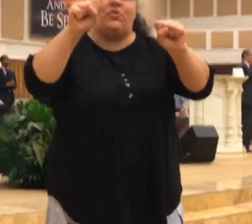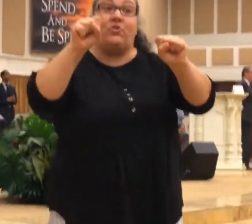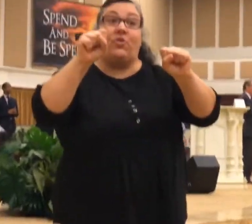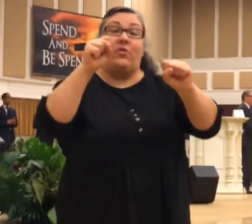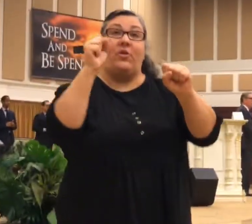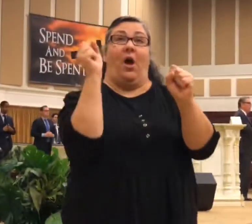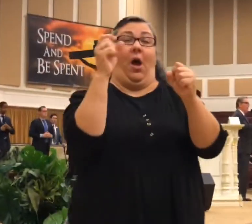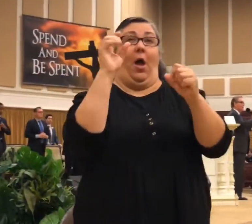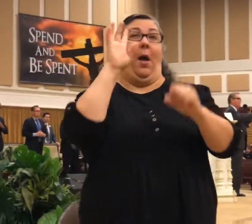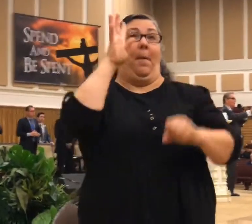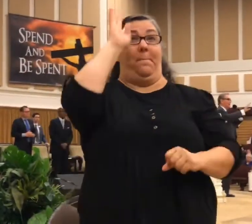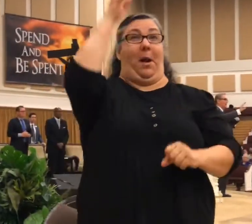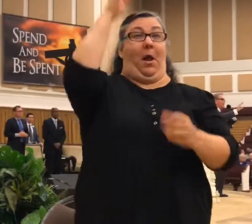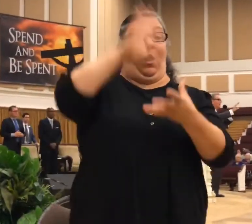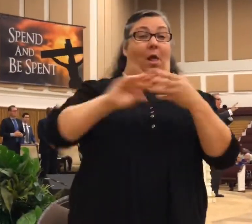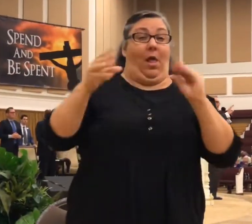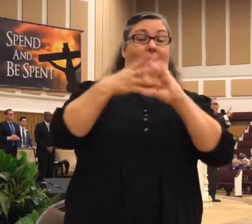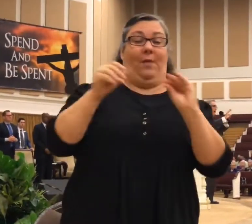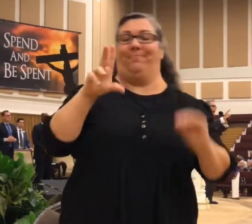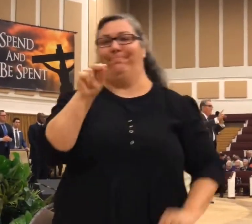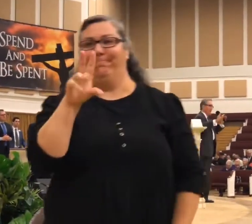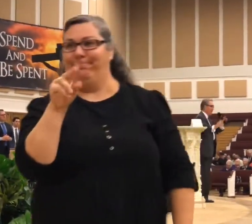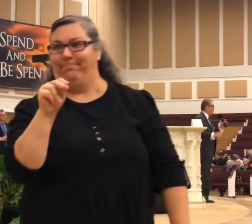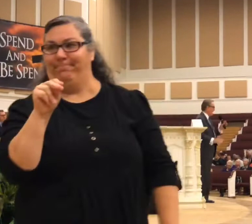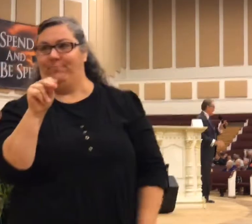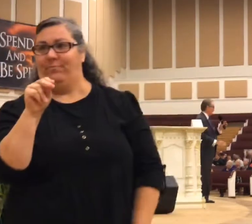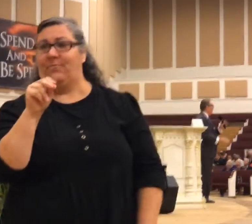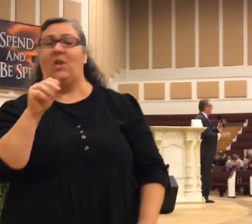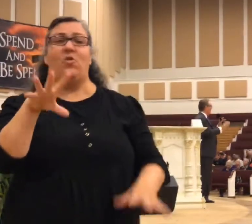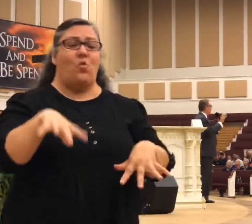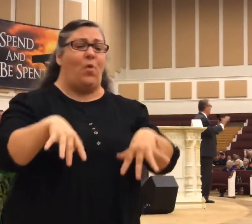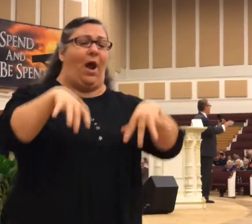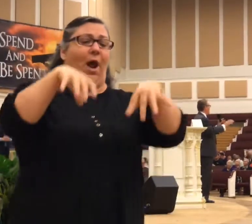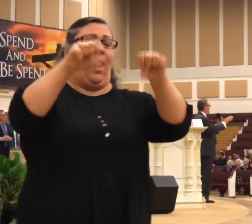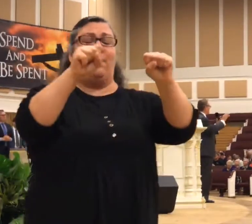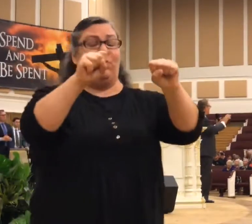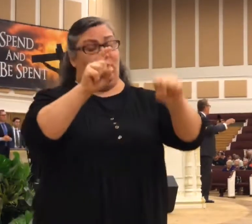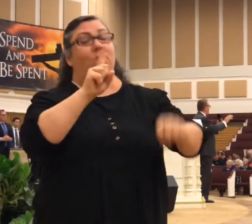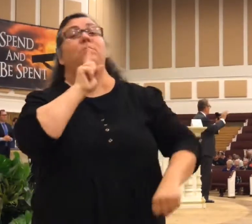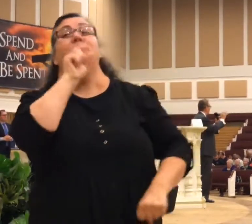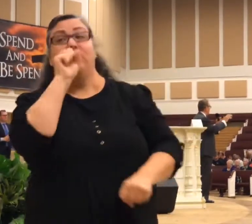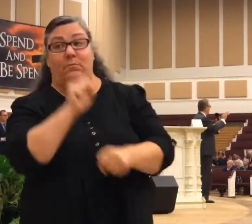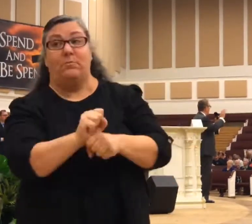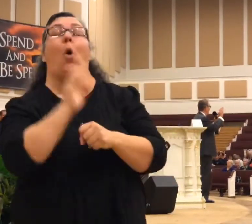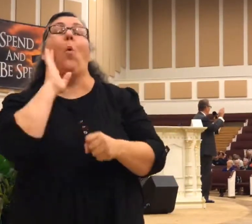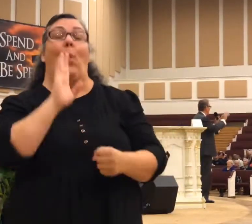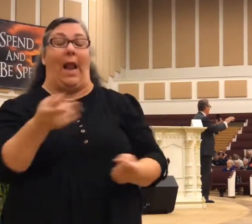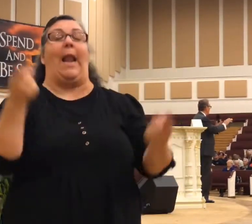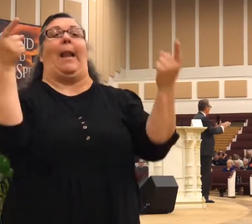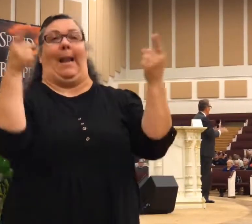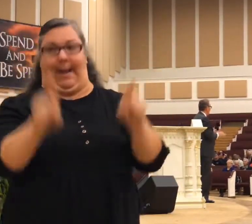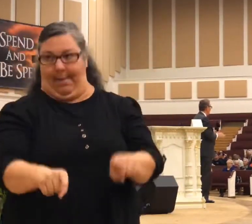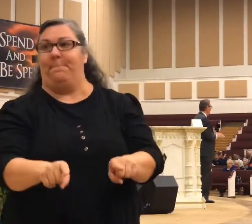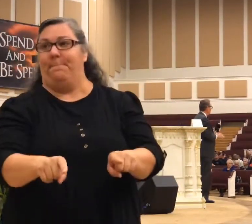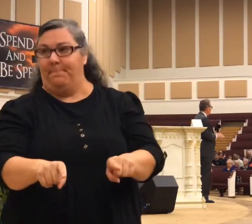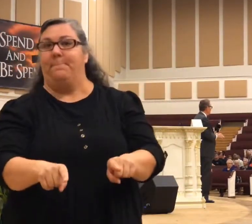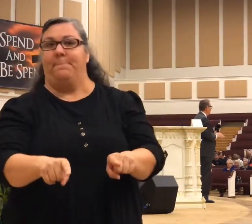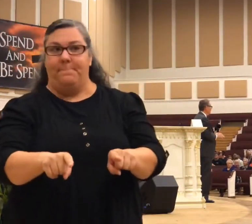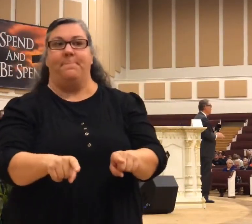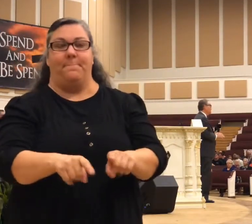mythology. The rapture is not a wild nightmare. The rapture is going to be a real